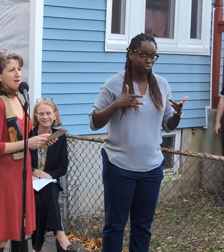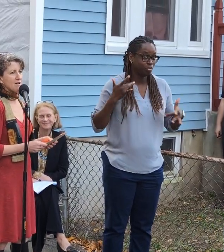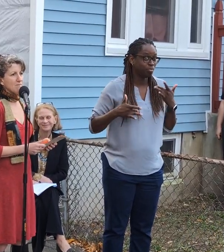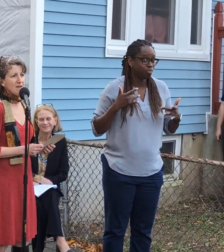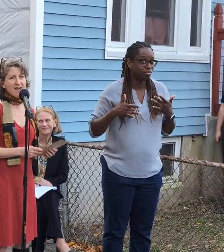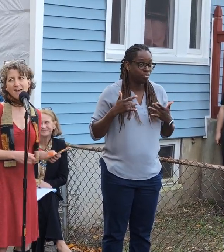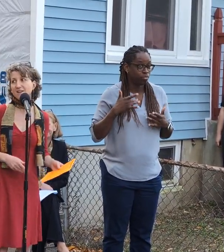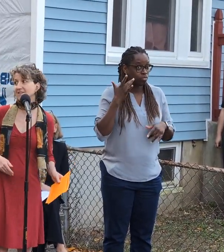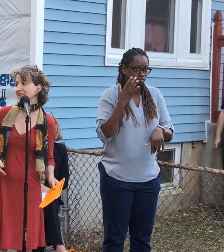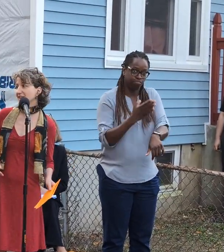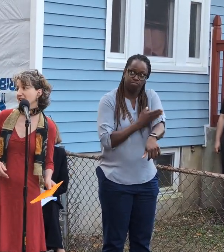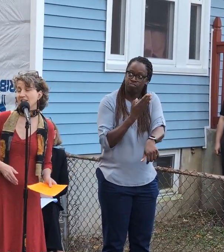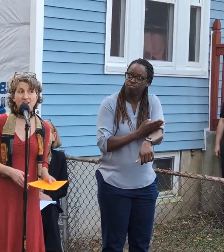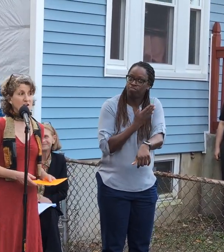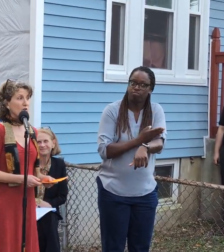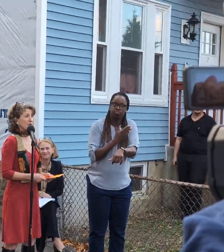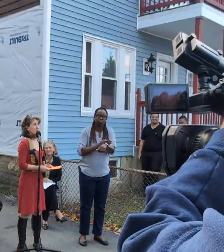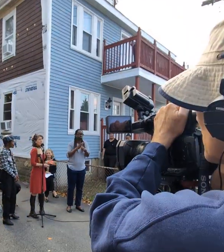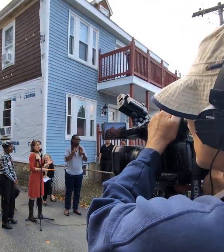great.